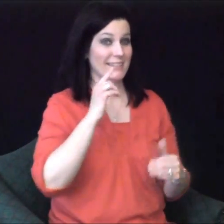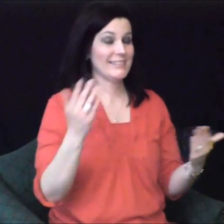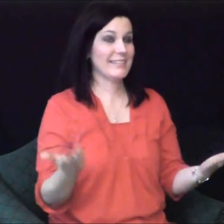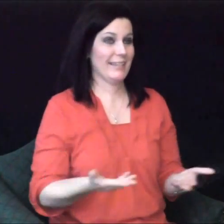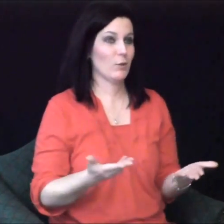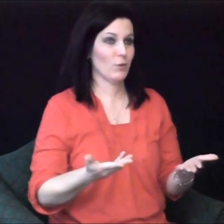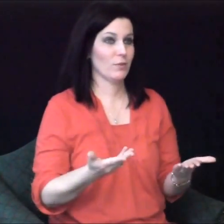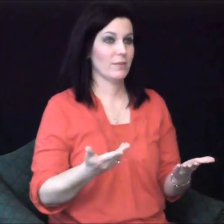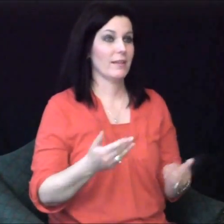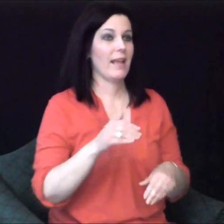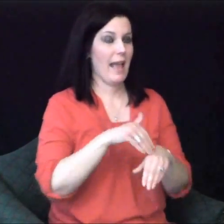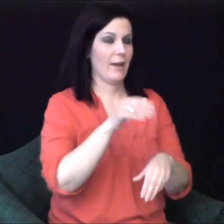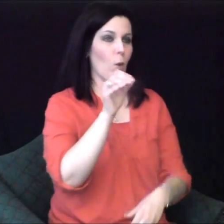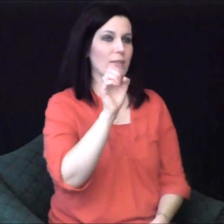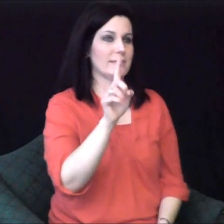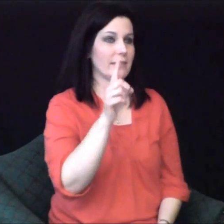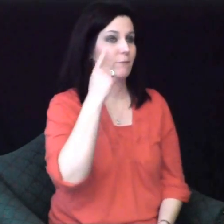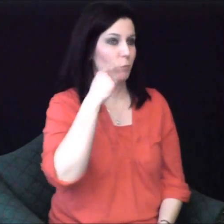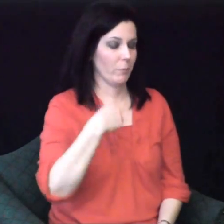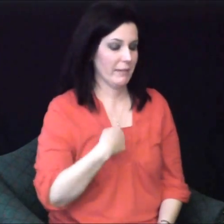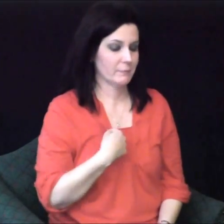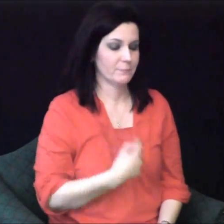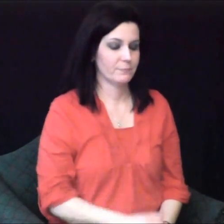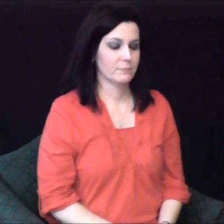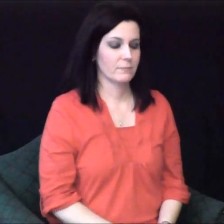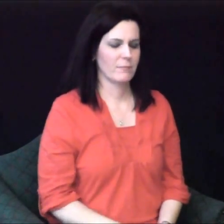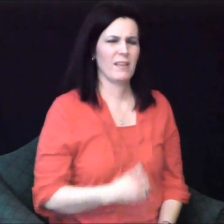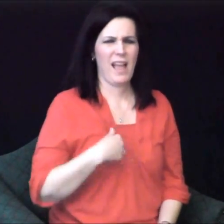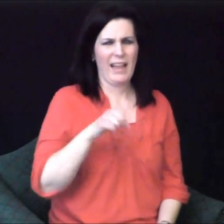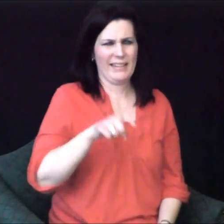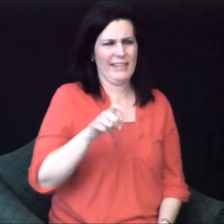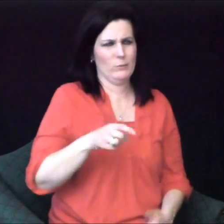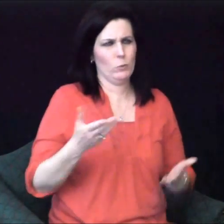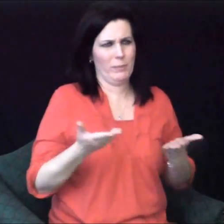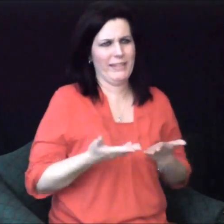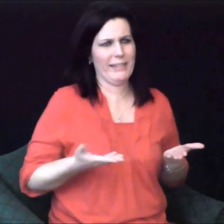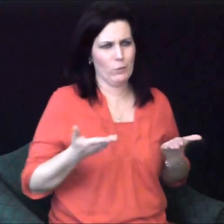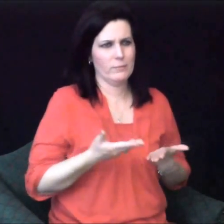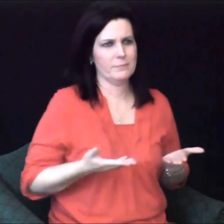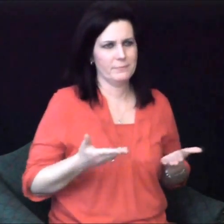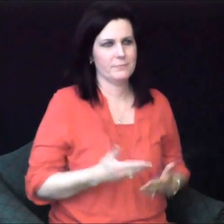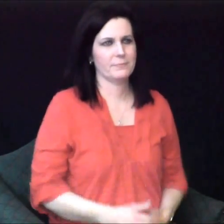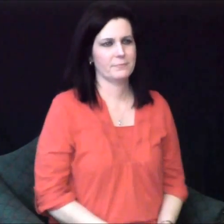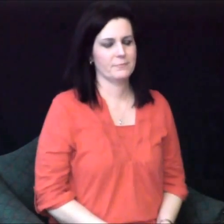The light is here at OSD for me. I needed to be here.